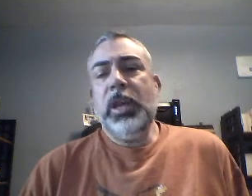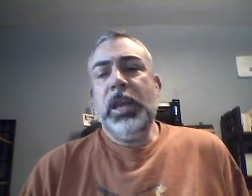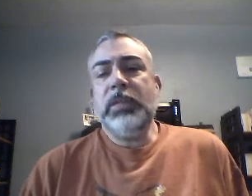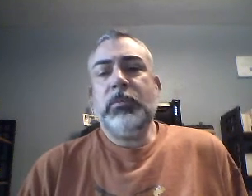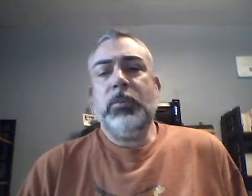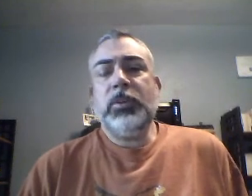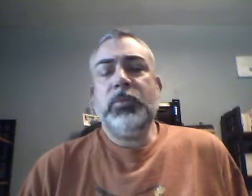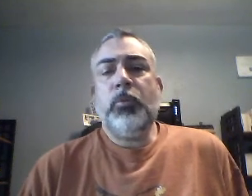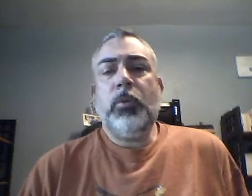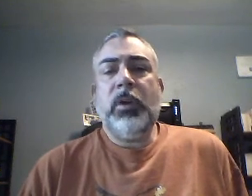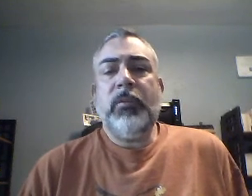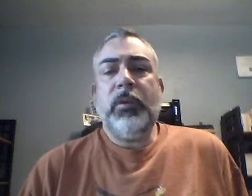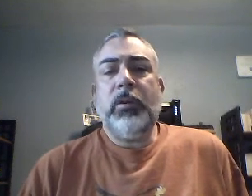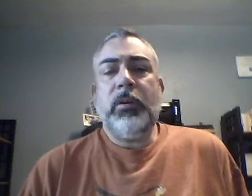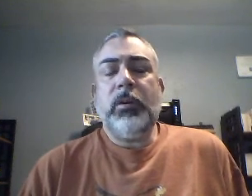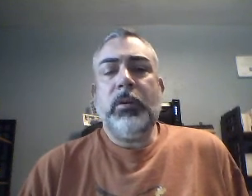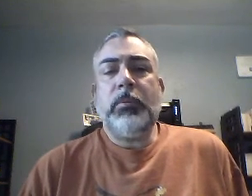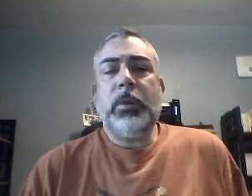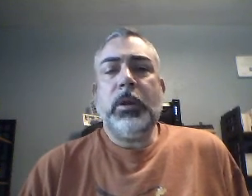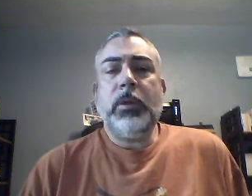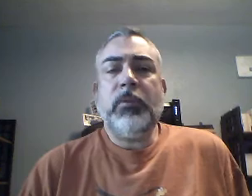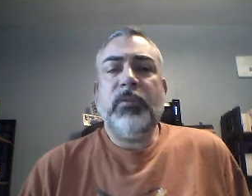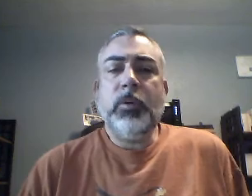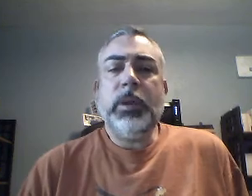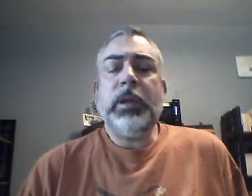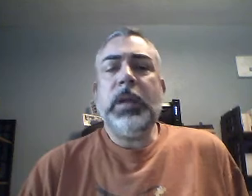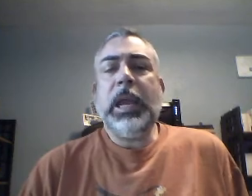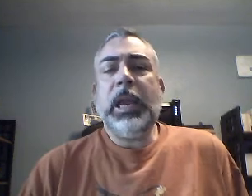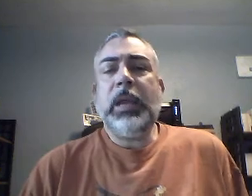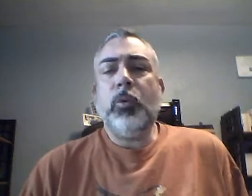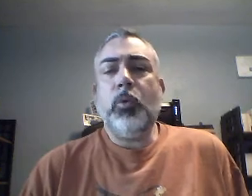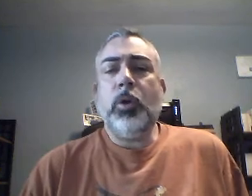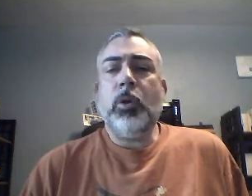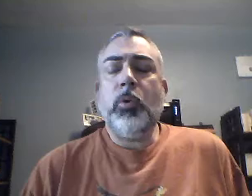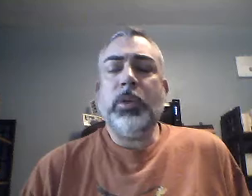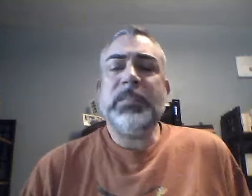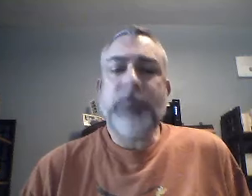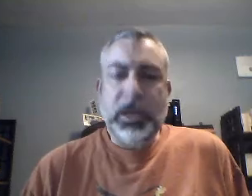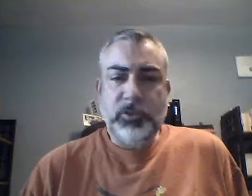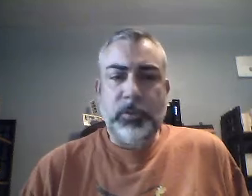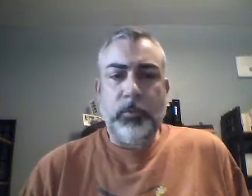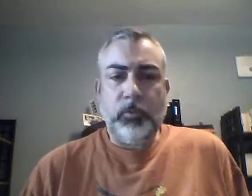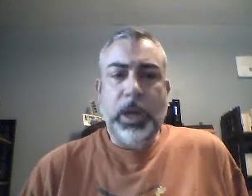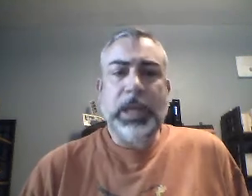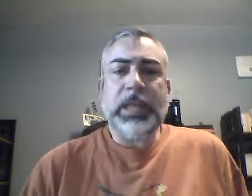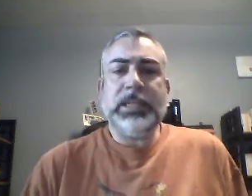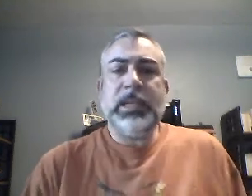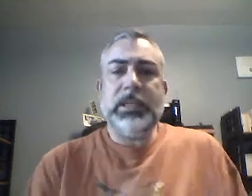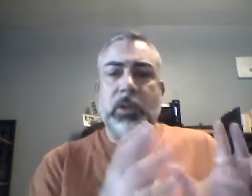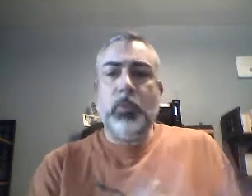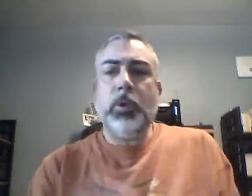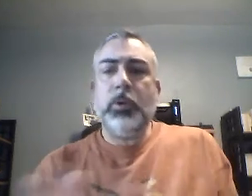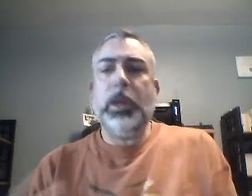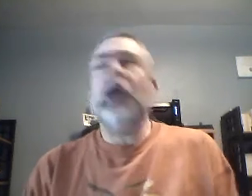is much more of a fluid and or on a spectrum, right? It's not just like one or the